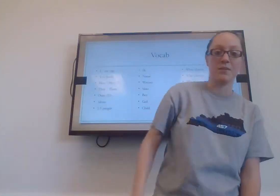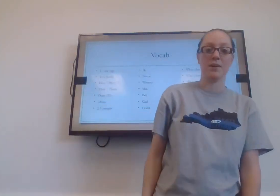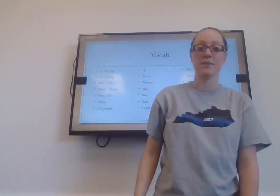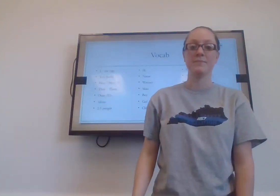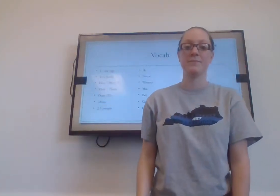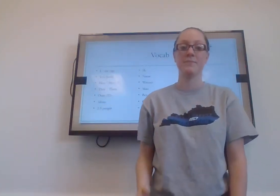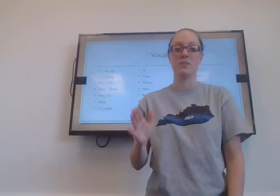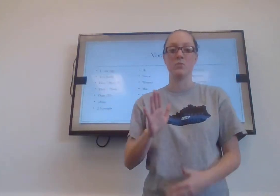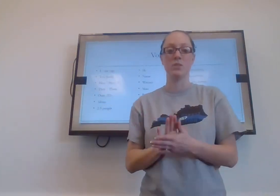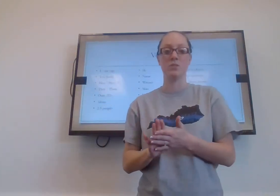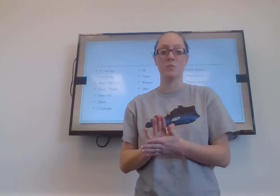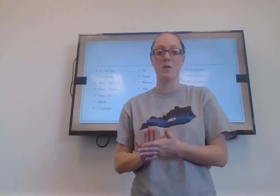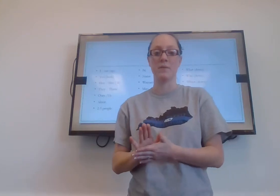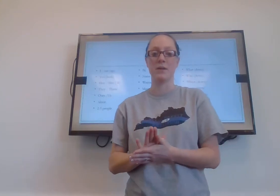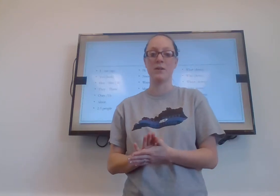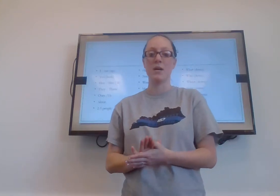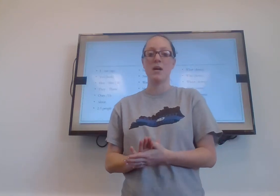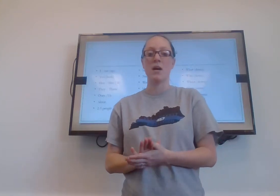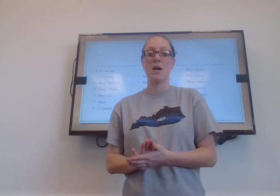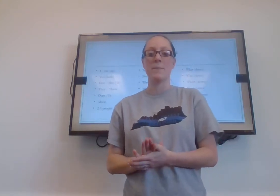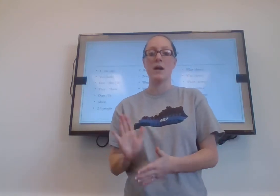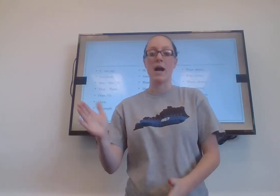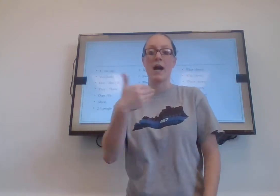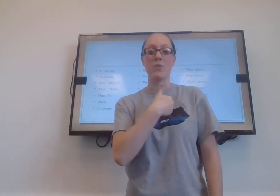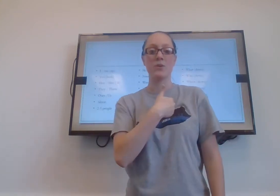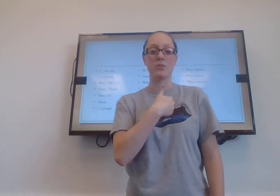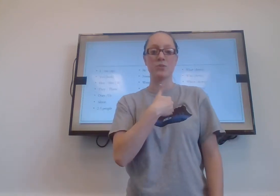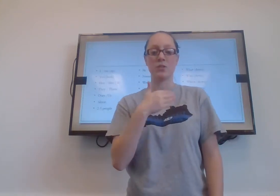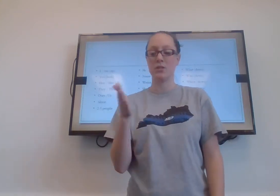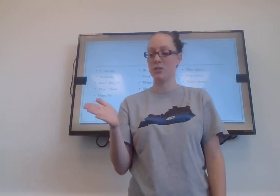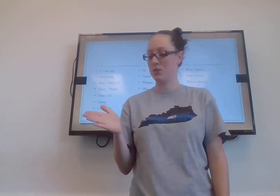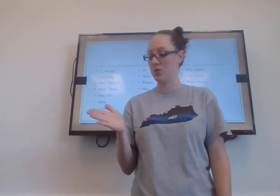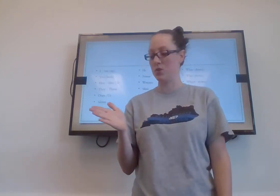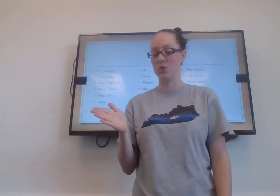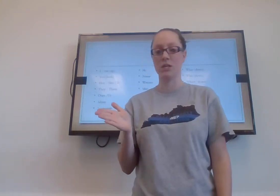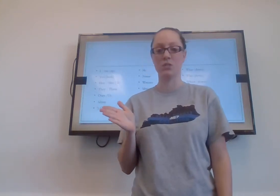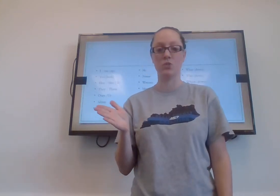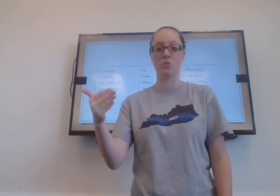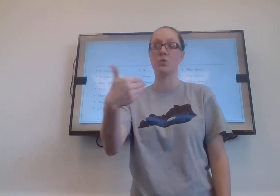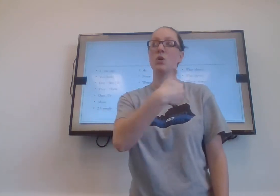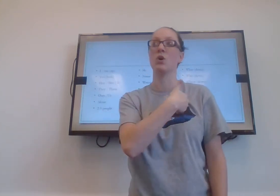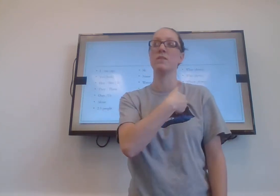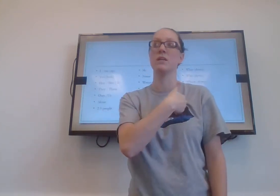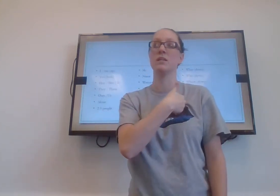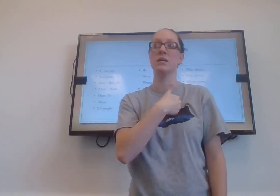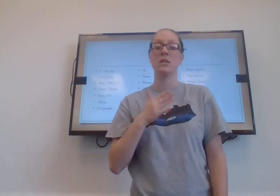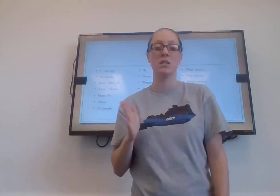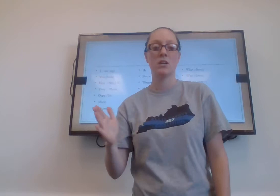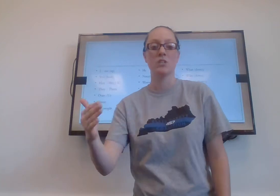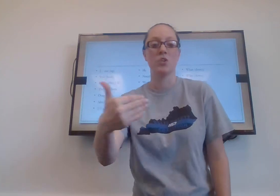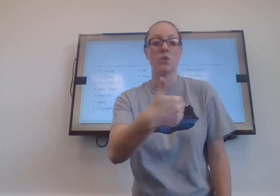area, you want to use the palm down. Hours. So you're going to curve it in because you're going